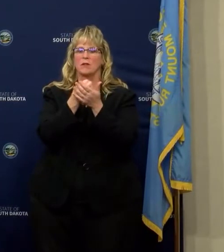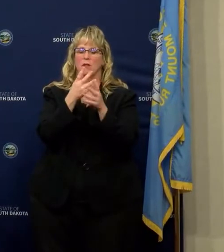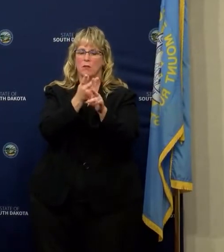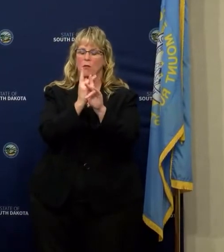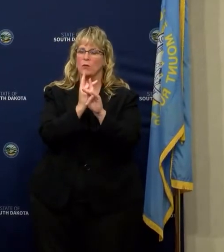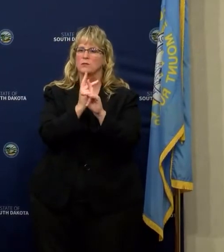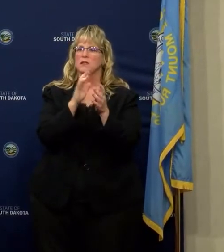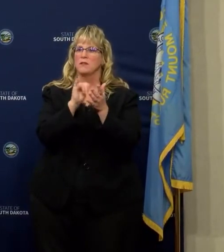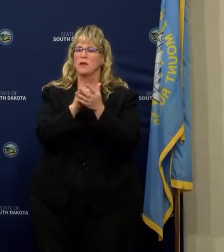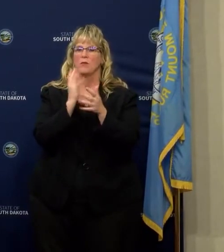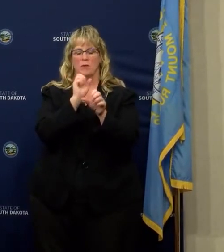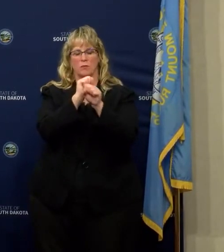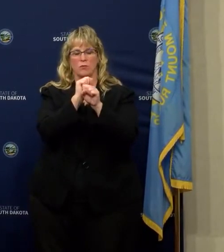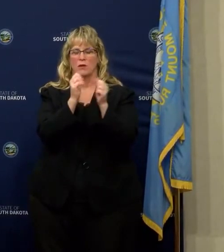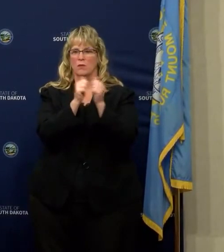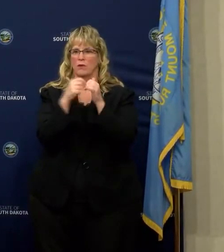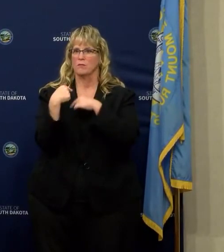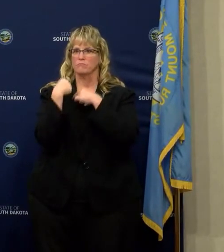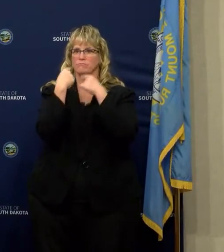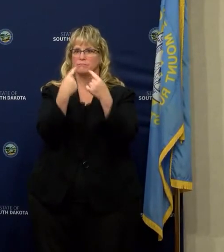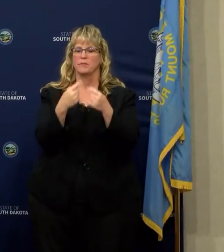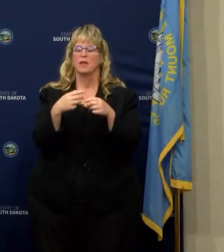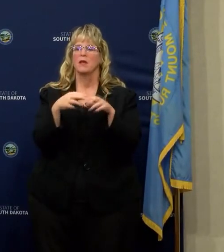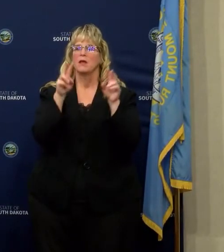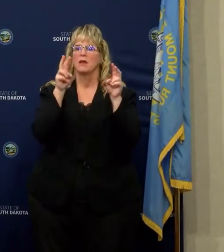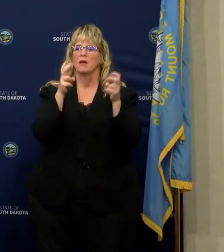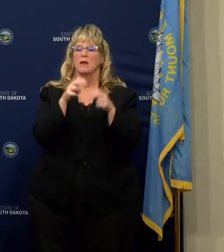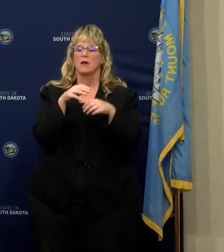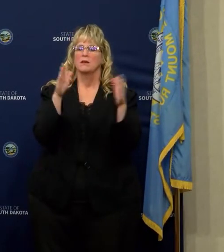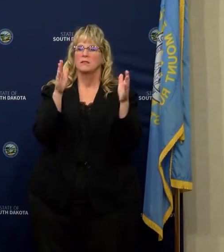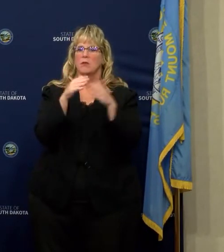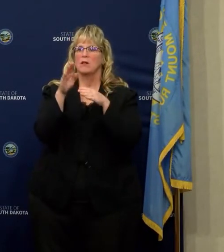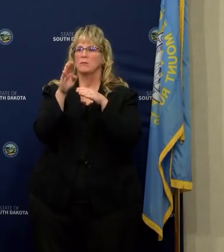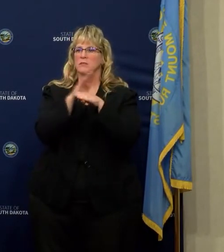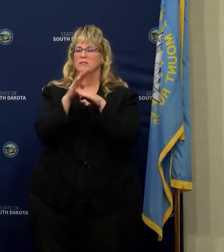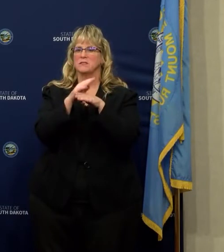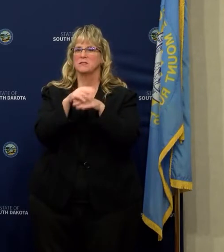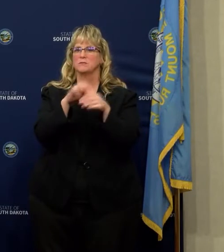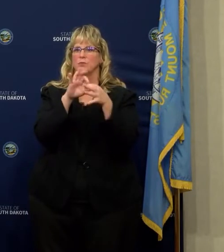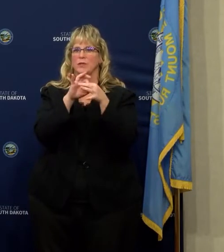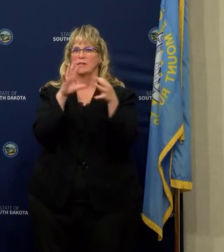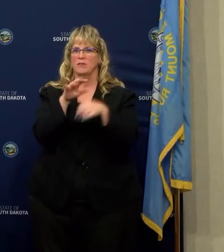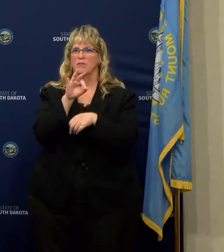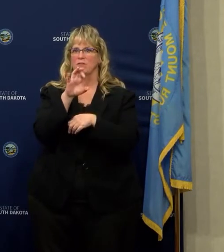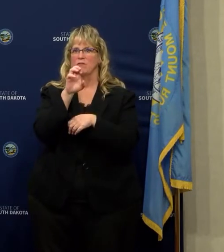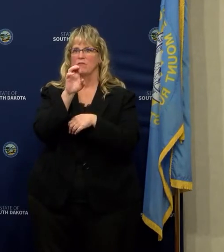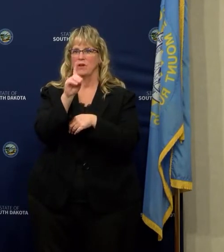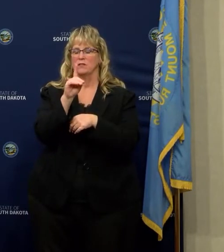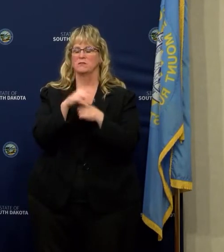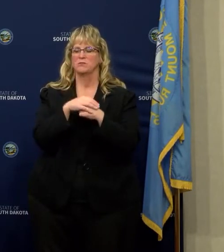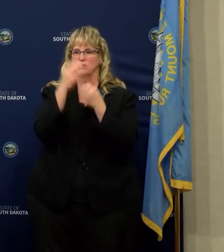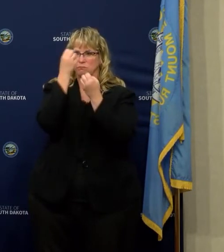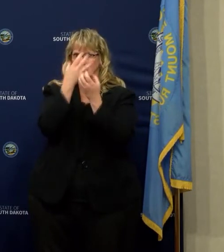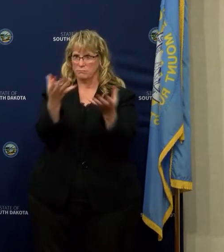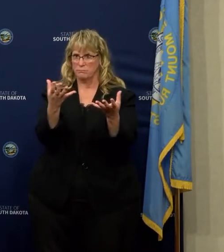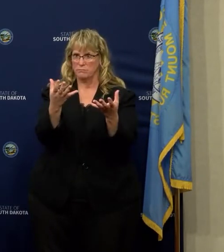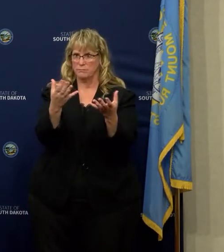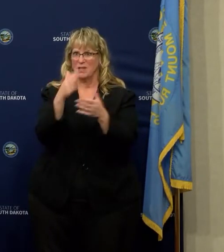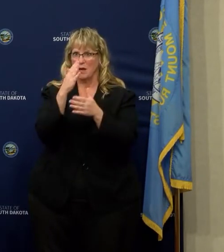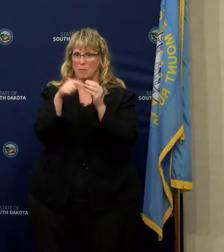we have been working on. It's called the Small Business Relief Fund, and a couple of high-level details for your